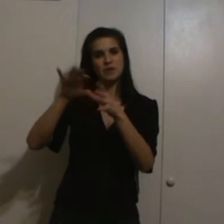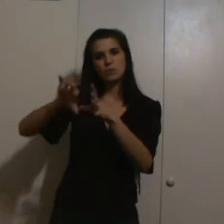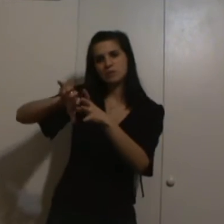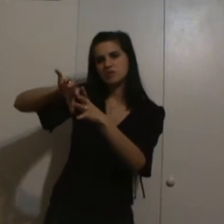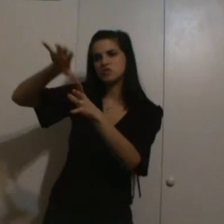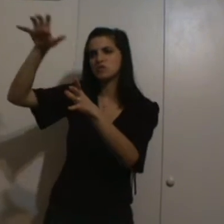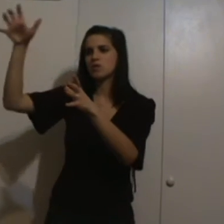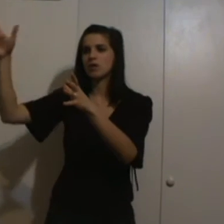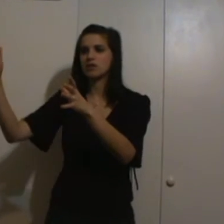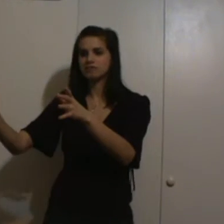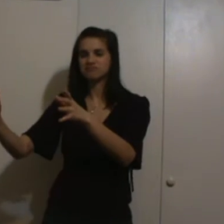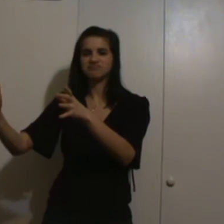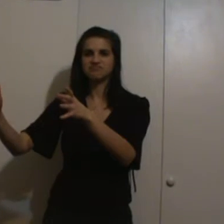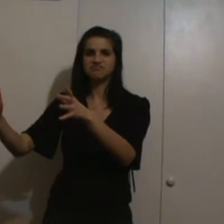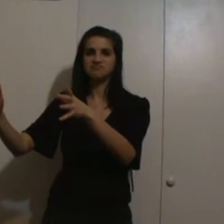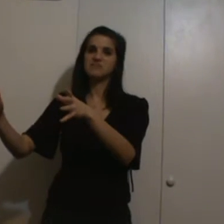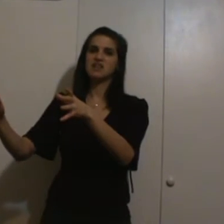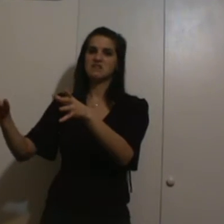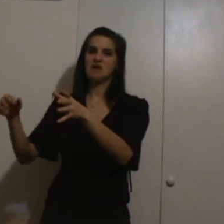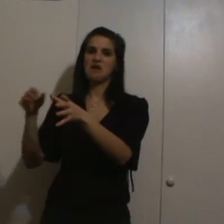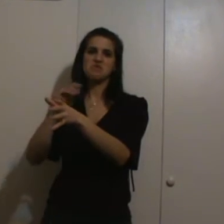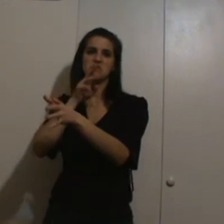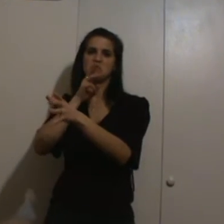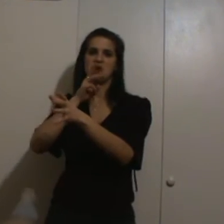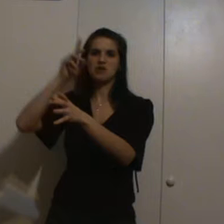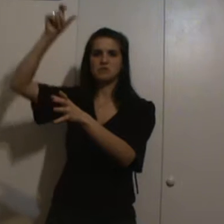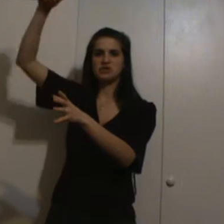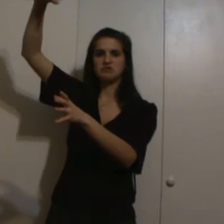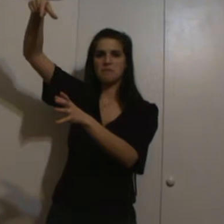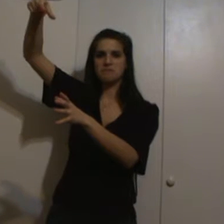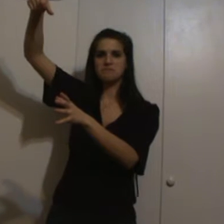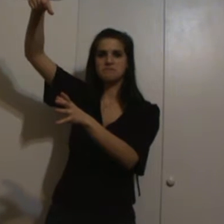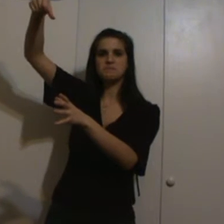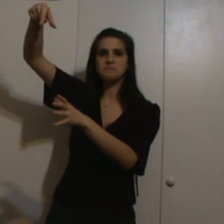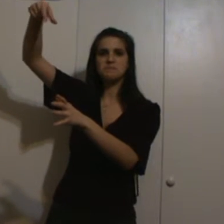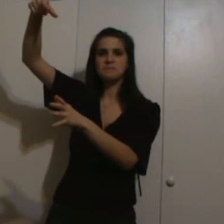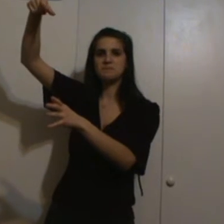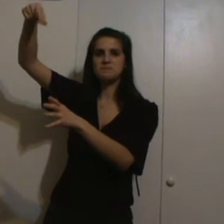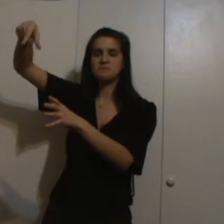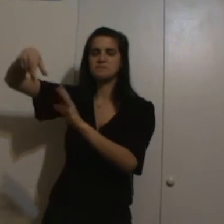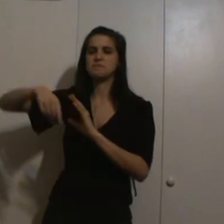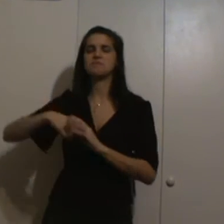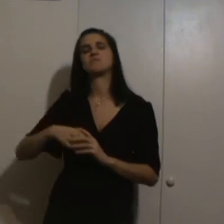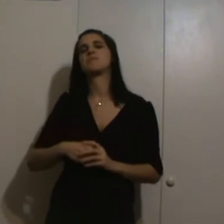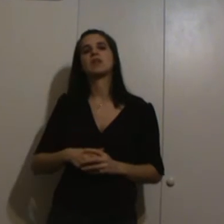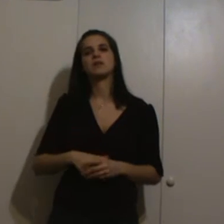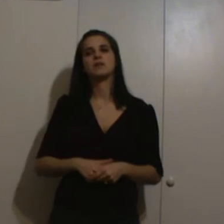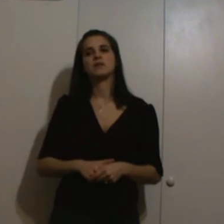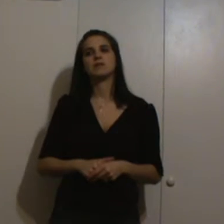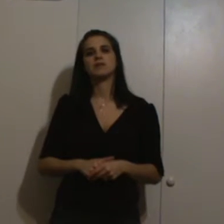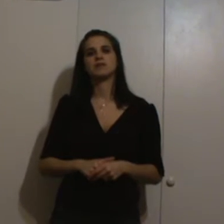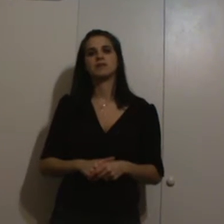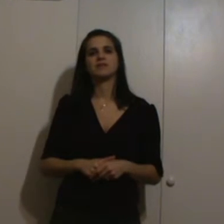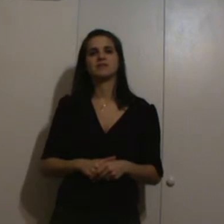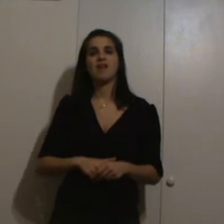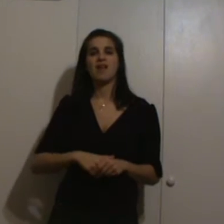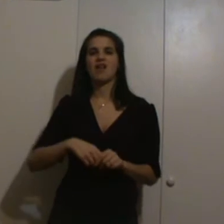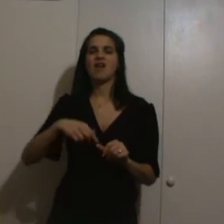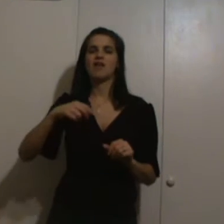water from leaky roofs would drip over it. And thousands of rats would